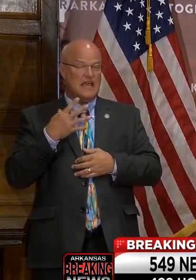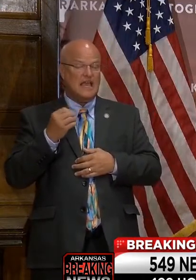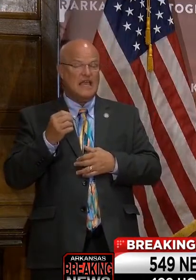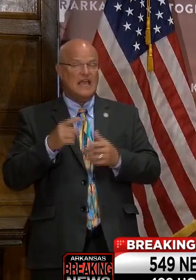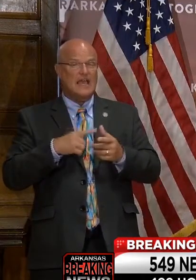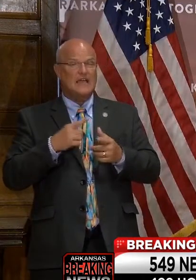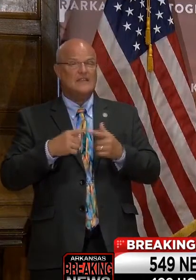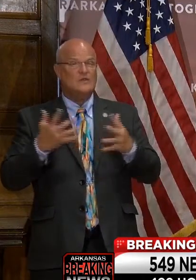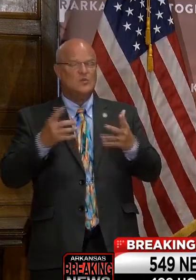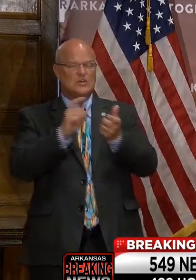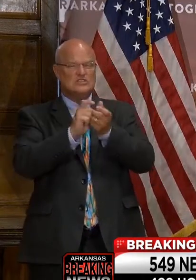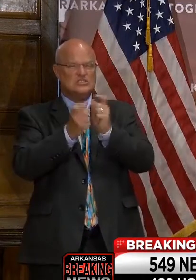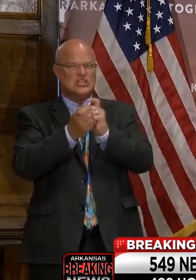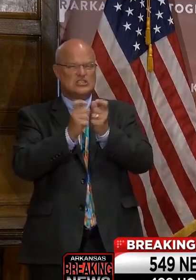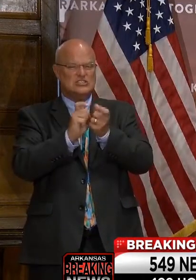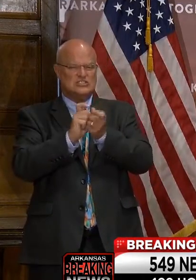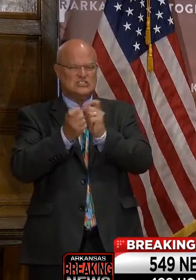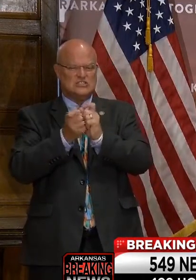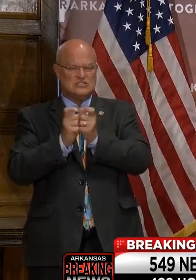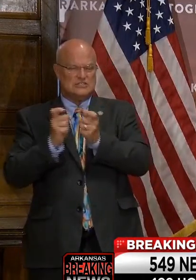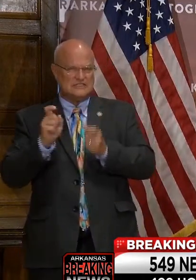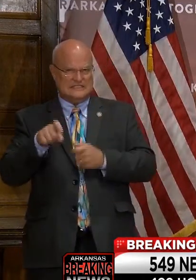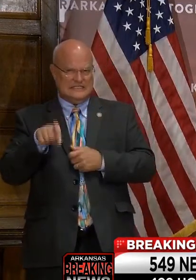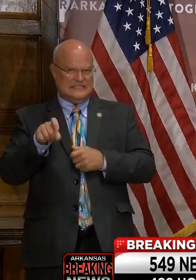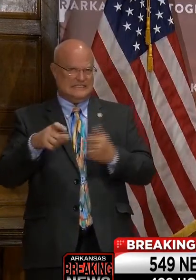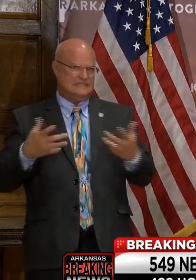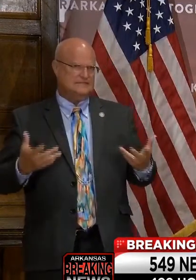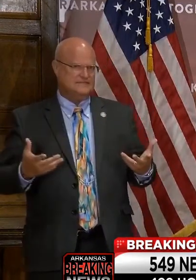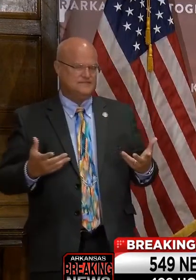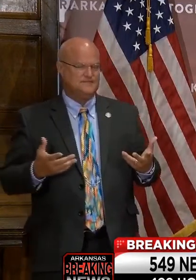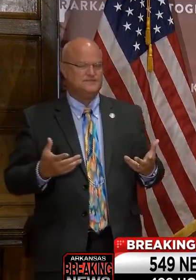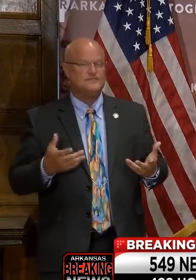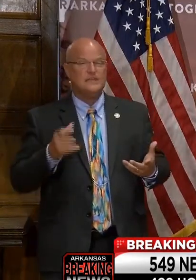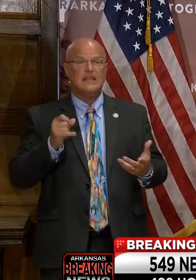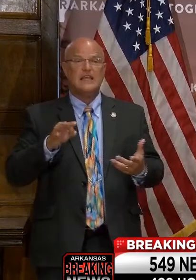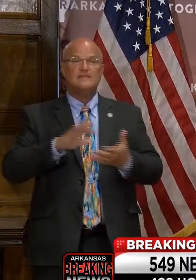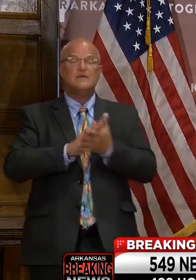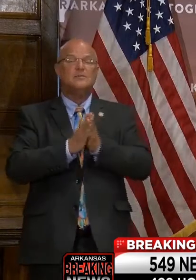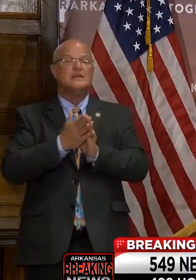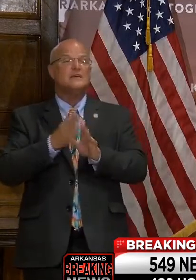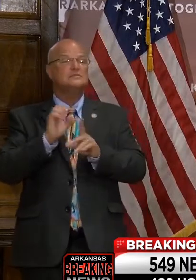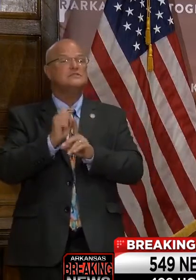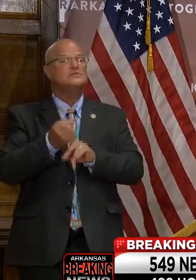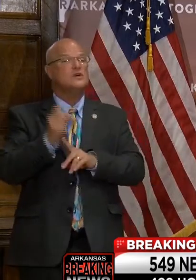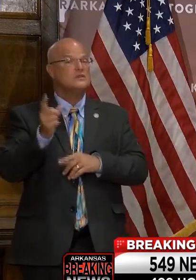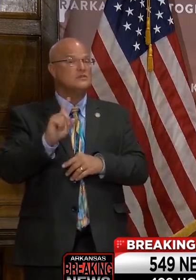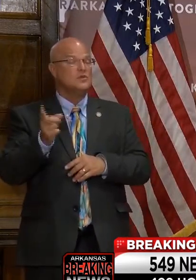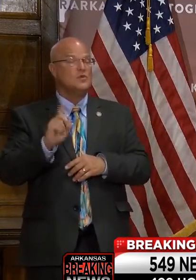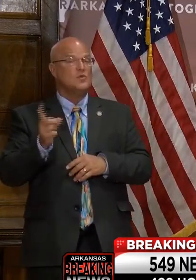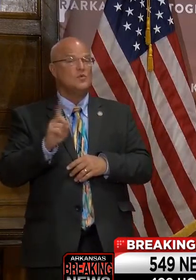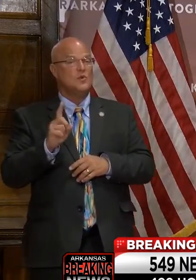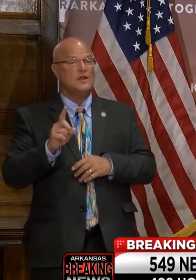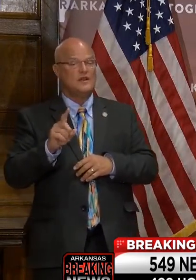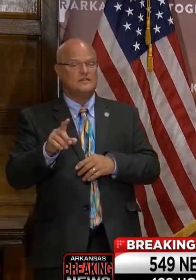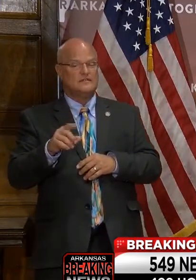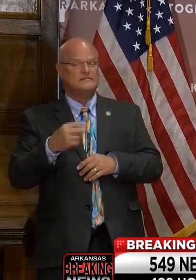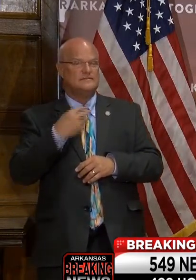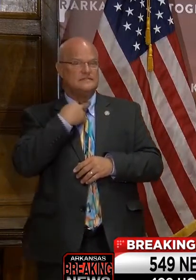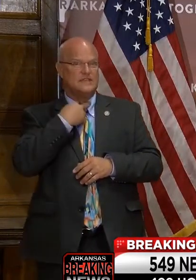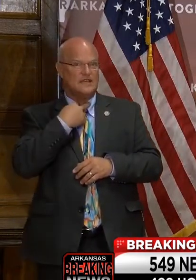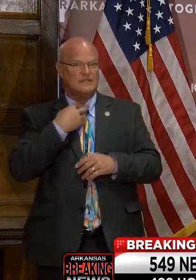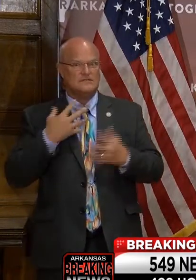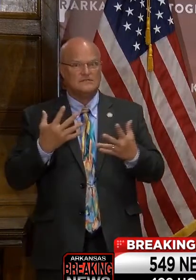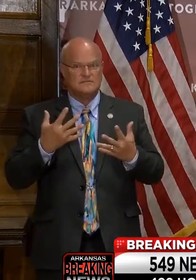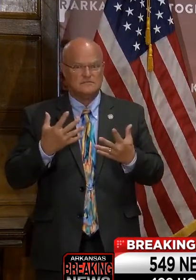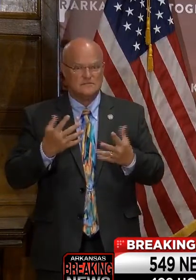then what changes might need to be made or modifications might need to be made. If it becomes a situation where they find themselves and they say, okay,